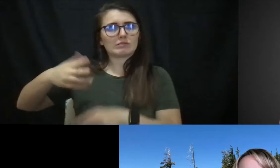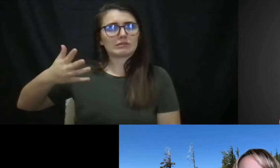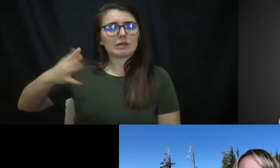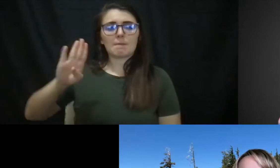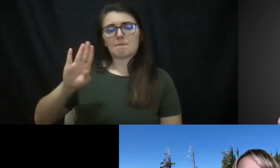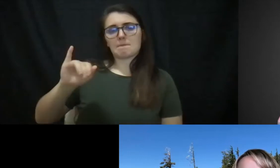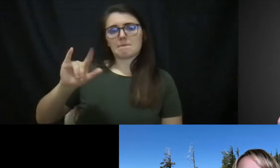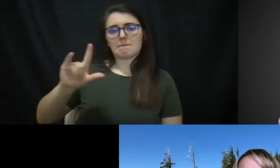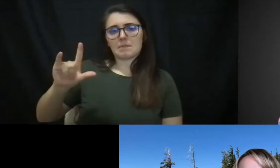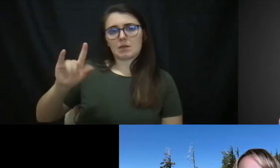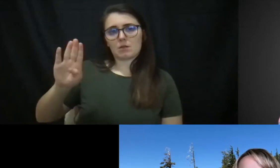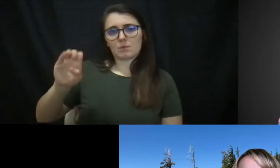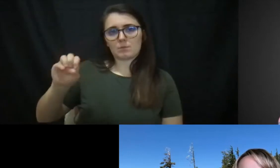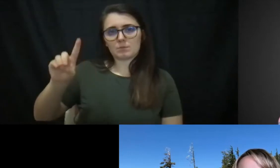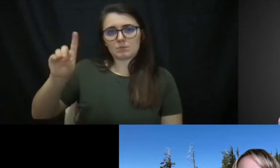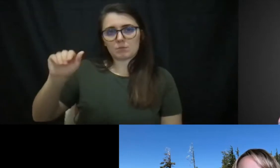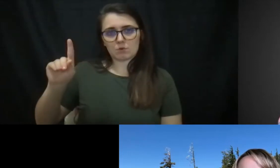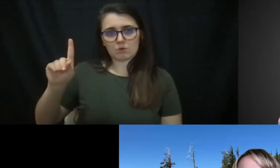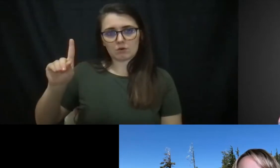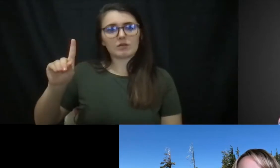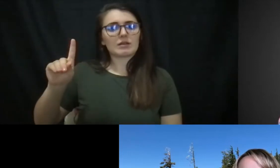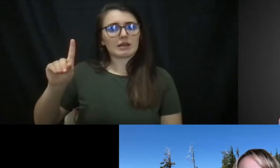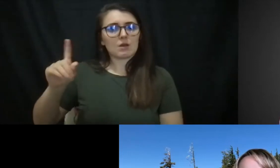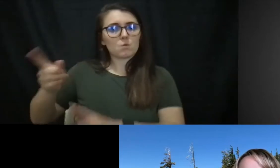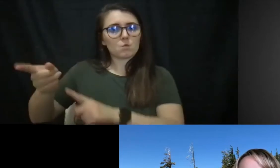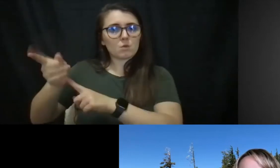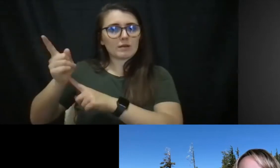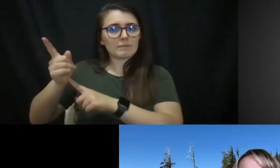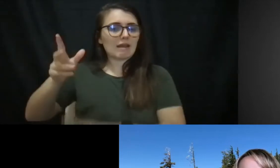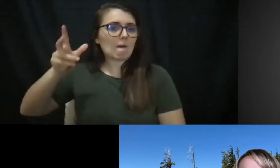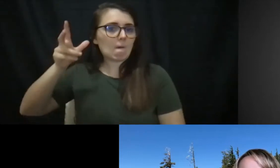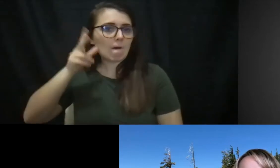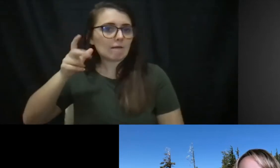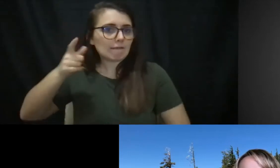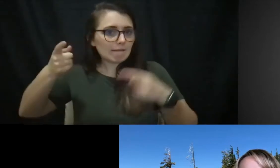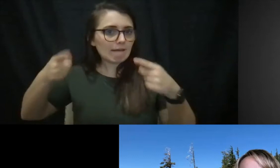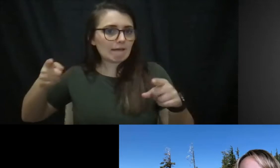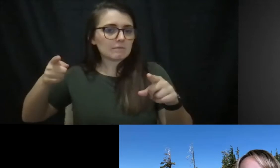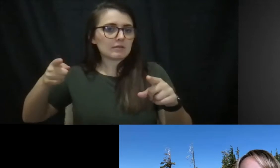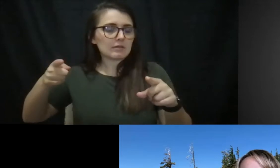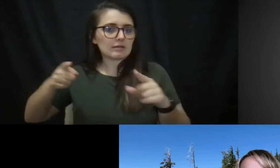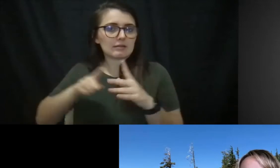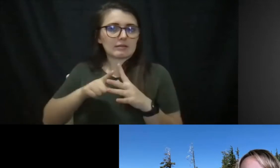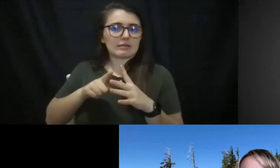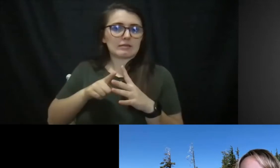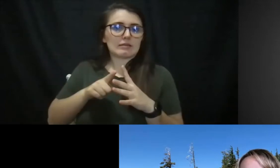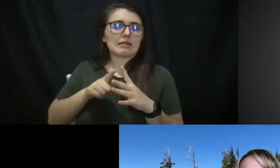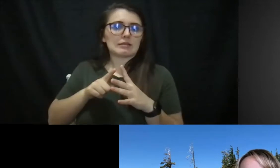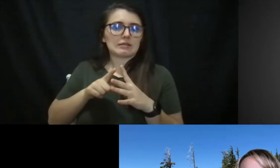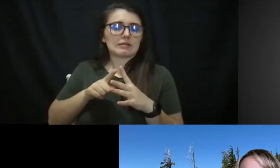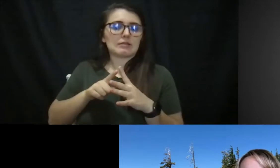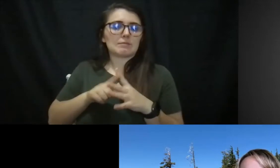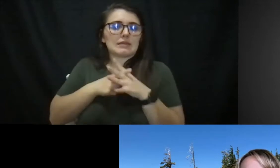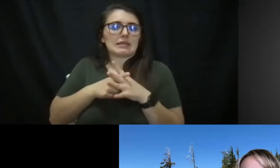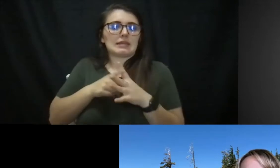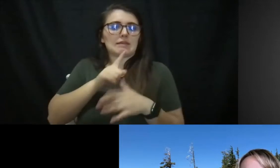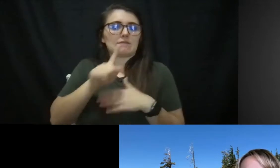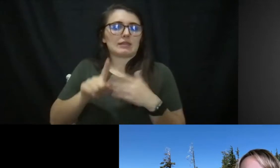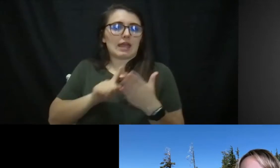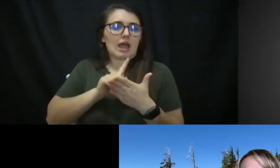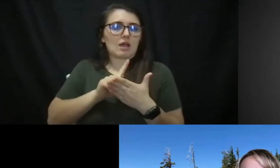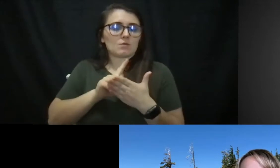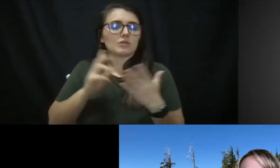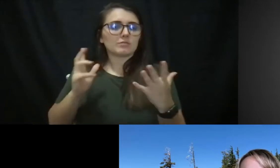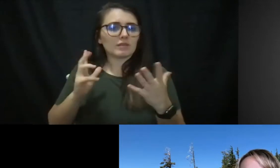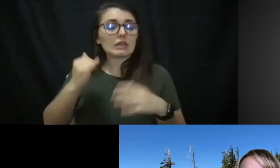And a billboard is a 1-minute section of audio that happens right at the very top of the hour, we call it. So if a